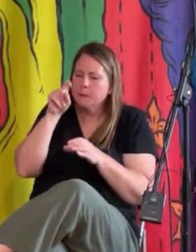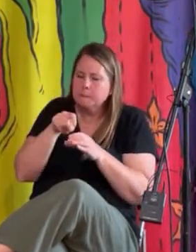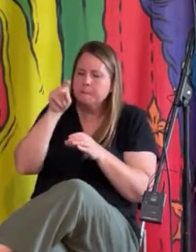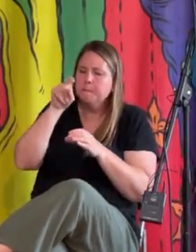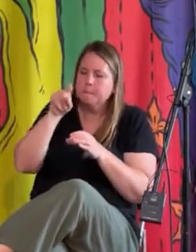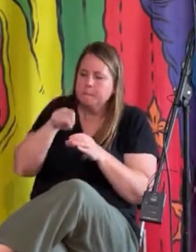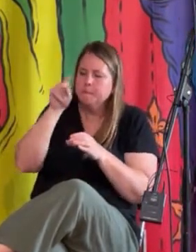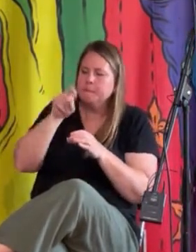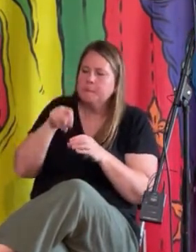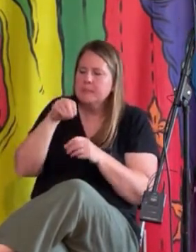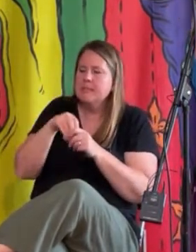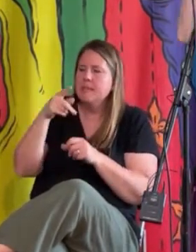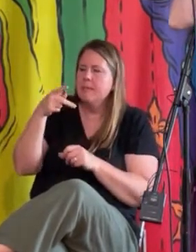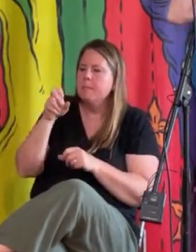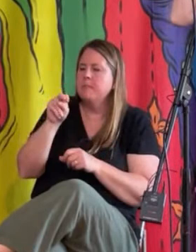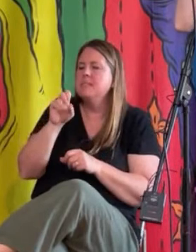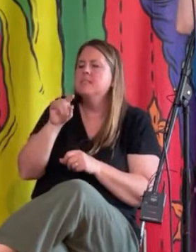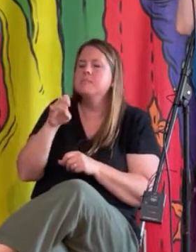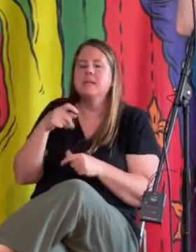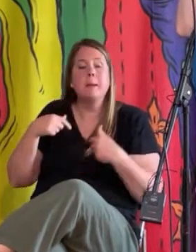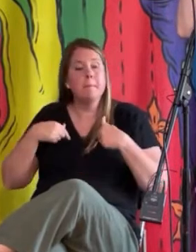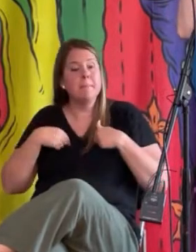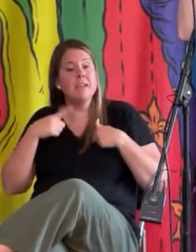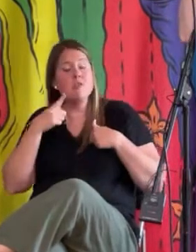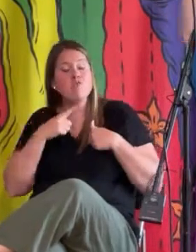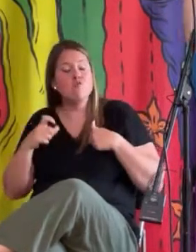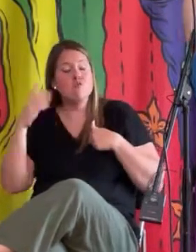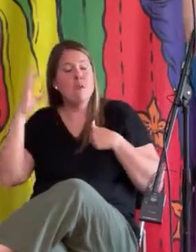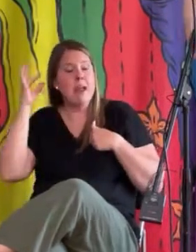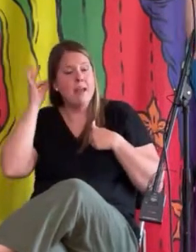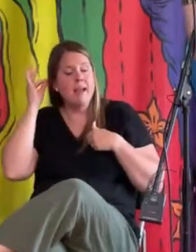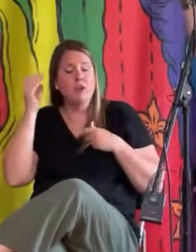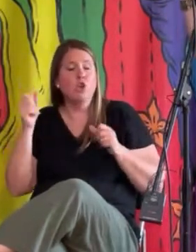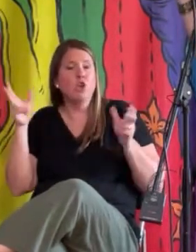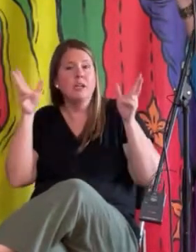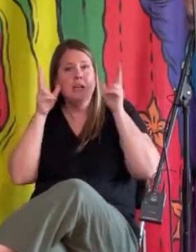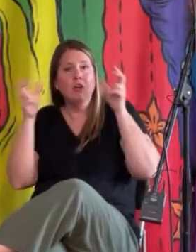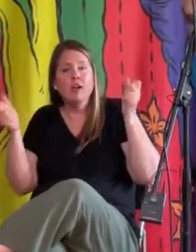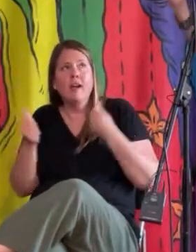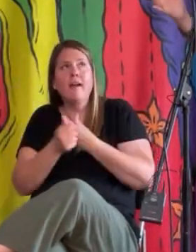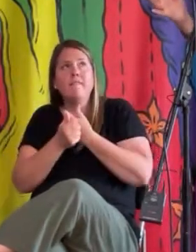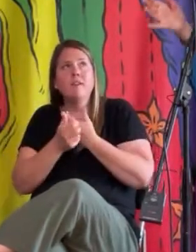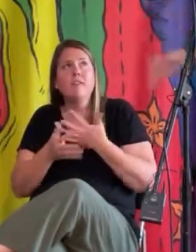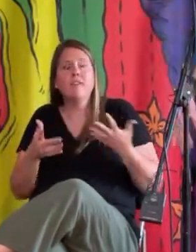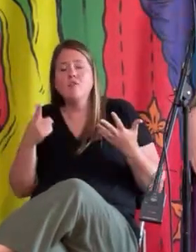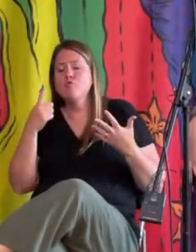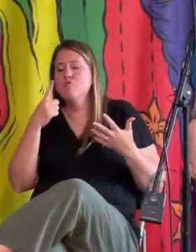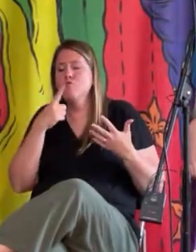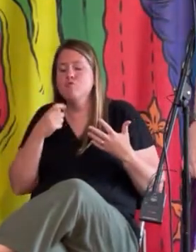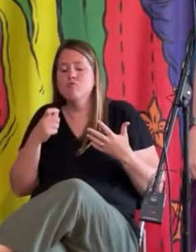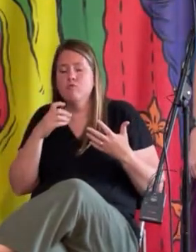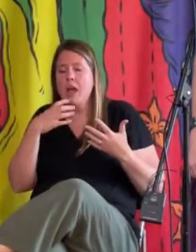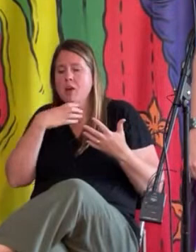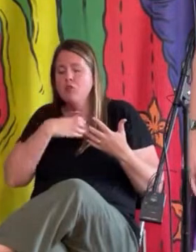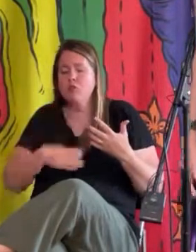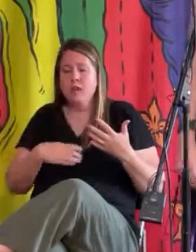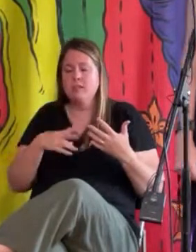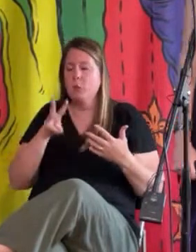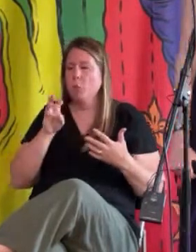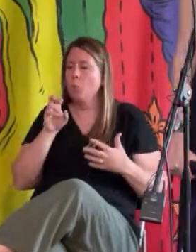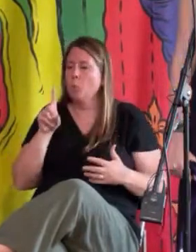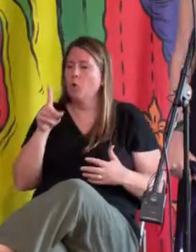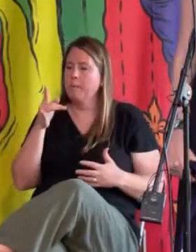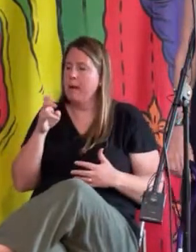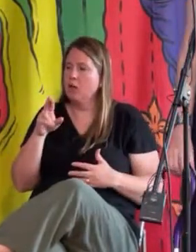and I, a redhead, could hear everything. A red-crested woodpecker, who was not offended, I did not know his